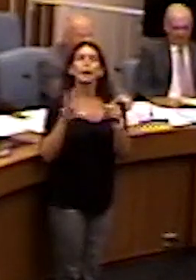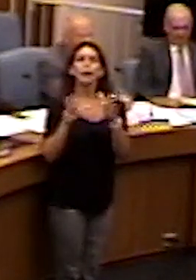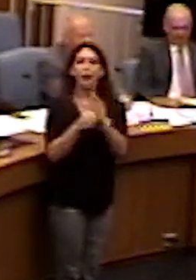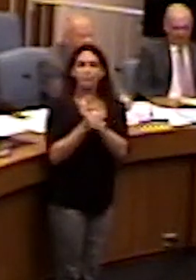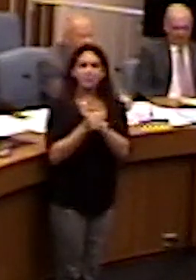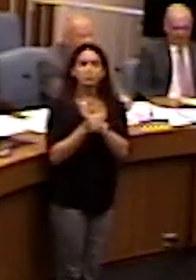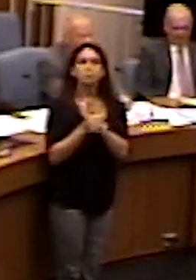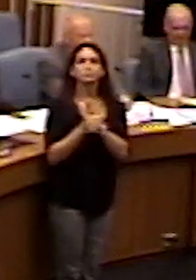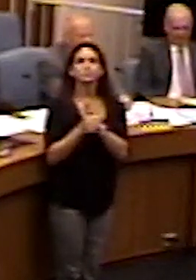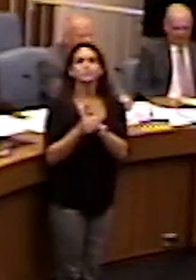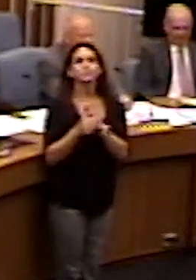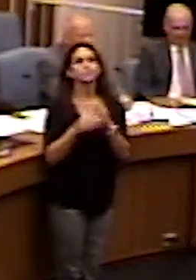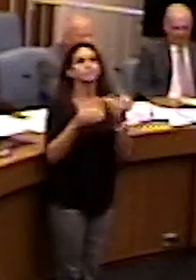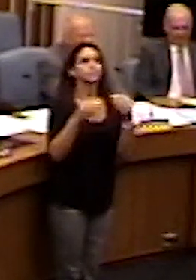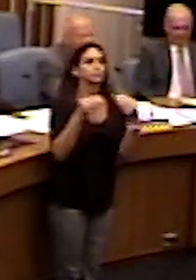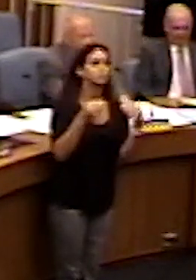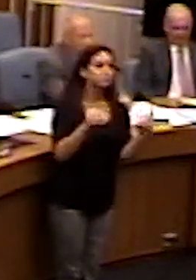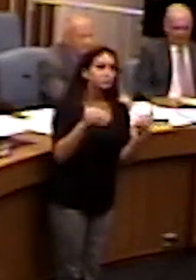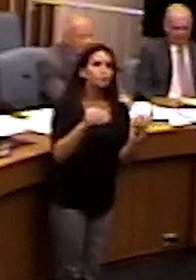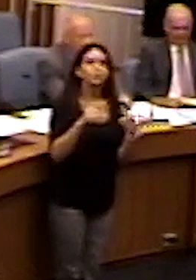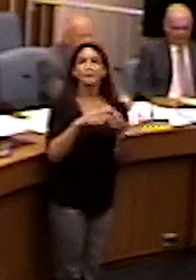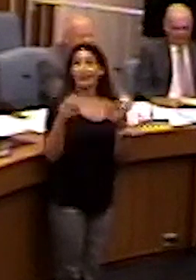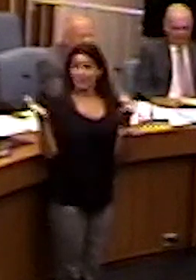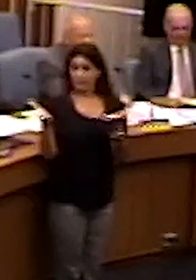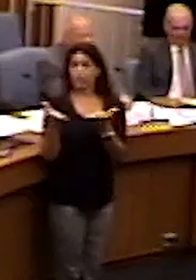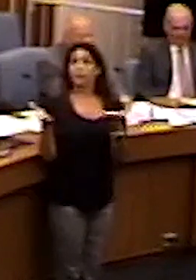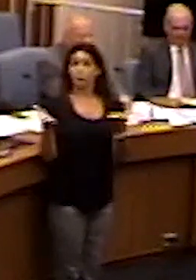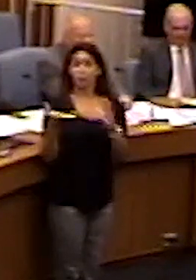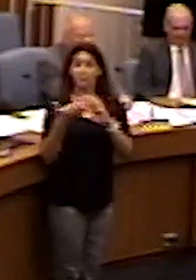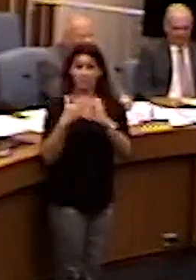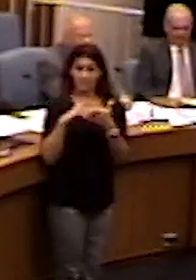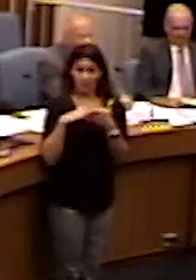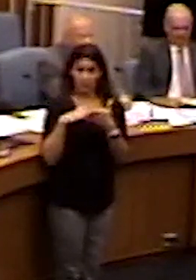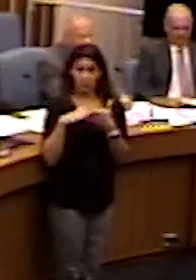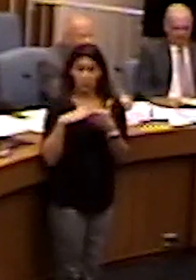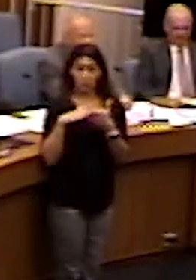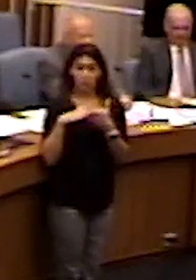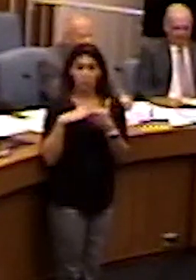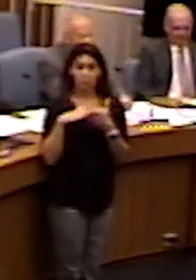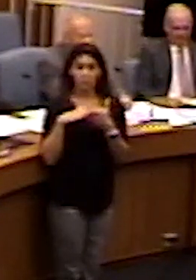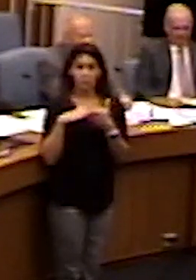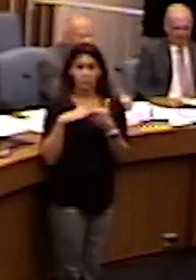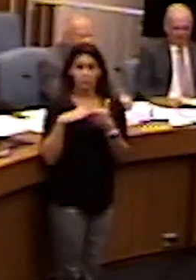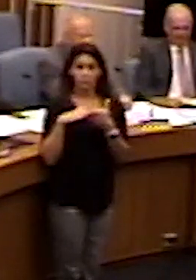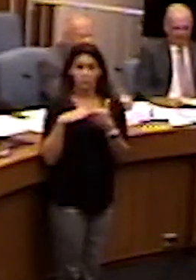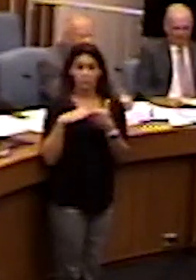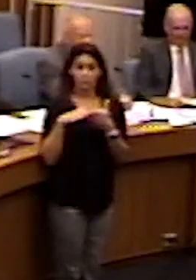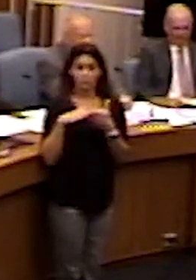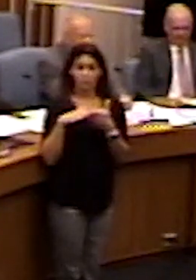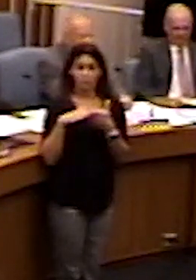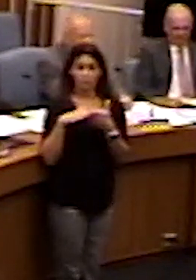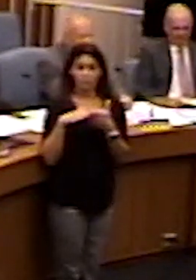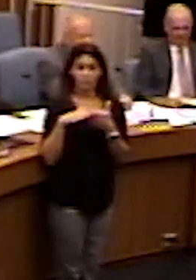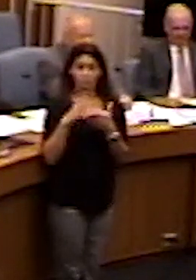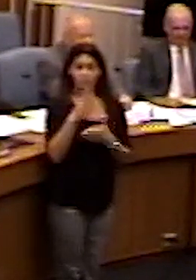know, stored, and here at the township. And